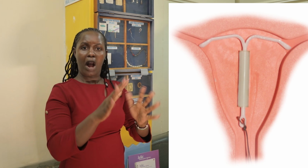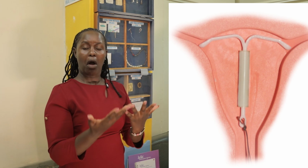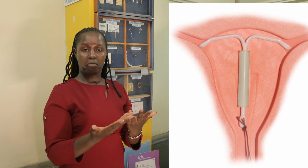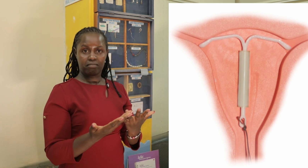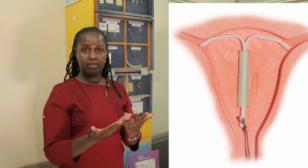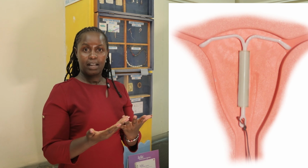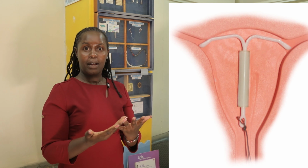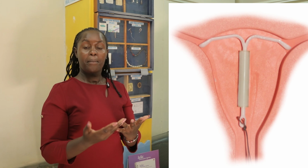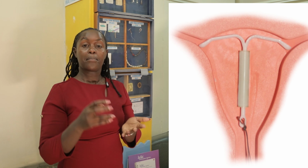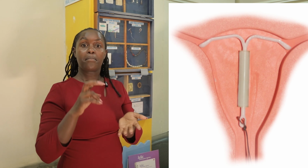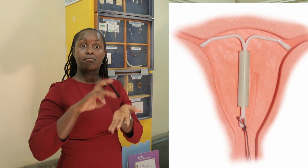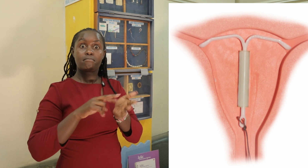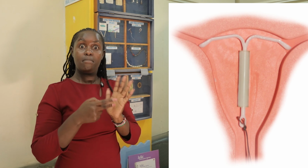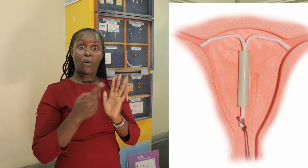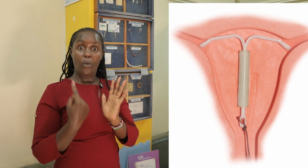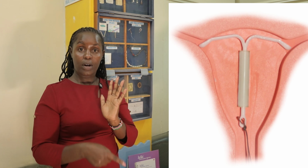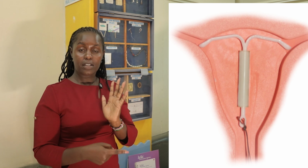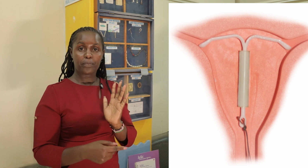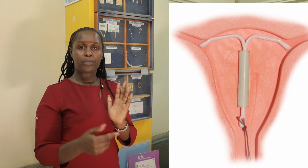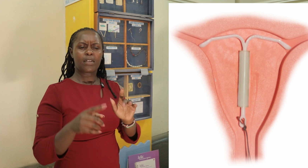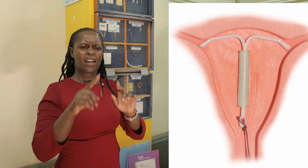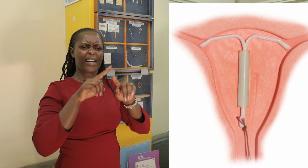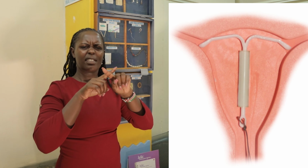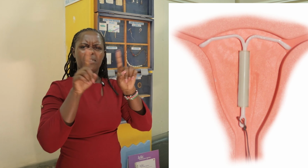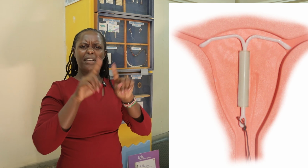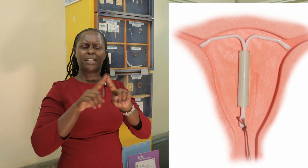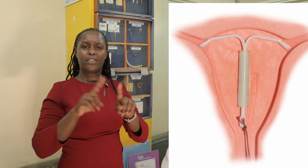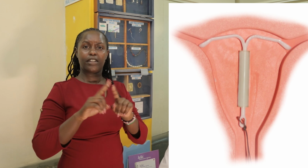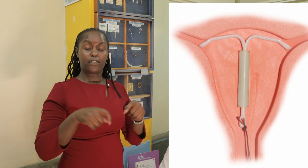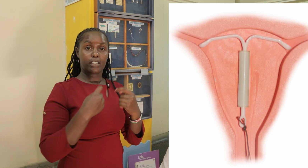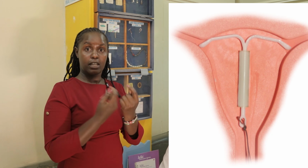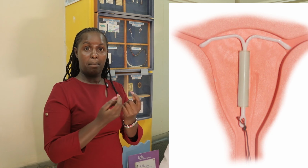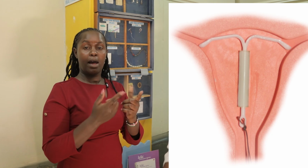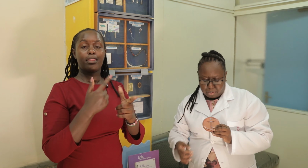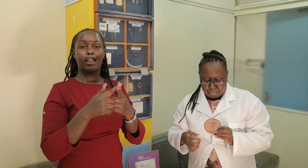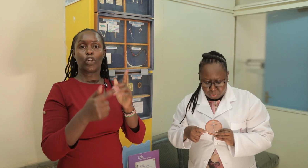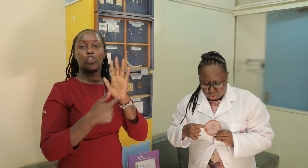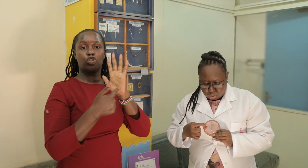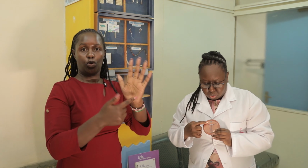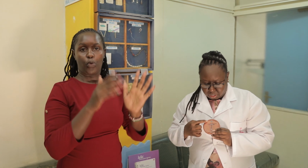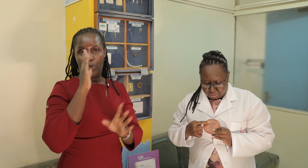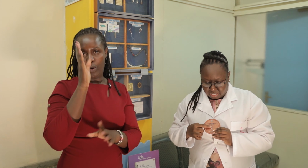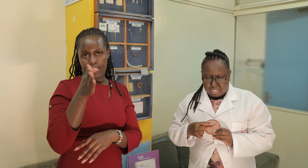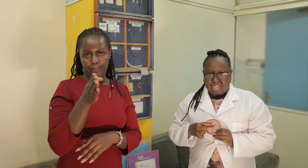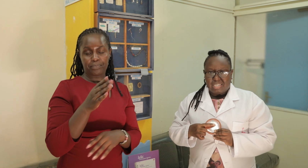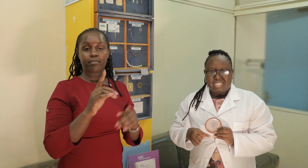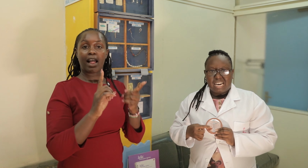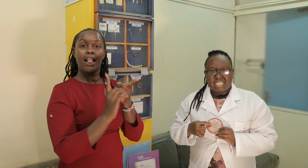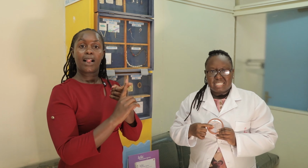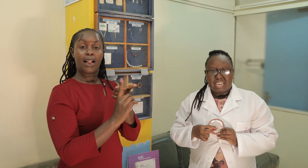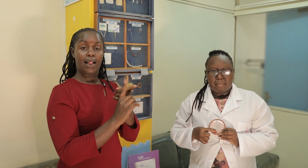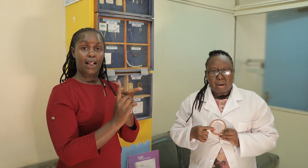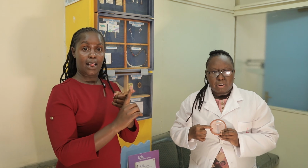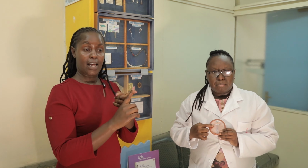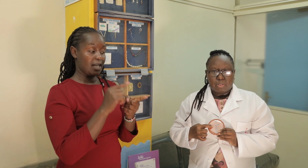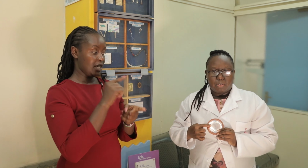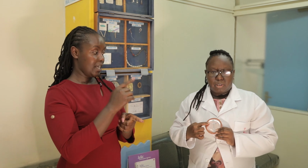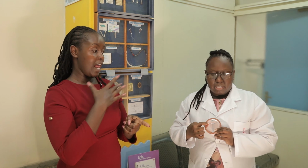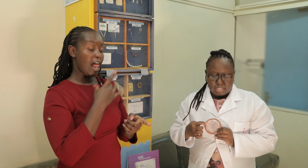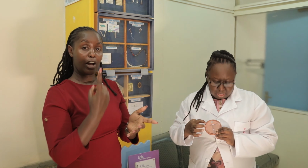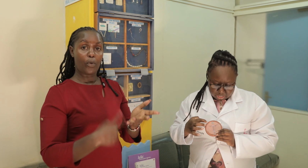So basically, we have different types, and I'm going to take you along with them. So the first thing, it acts like a